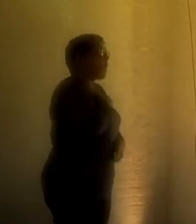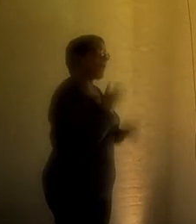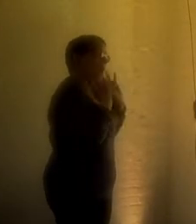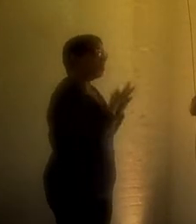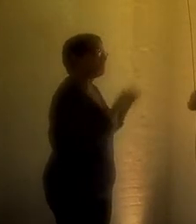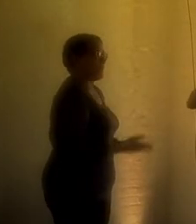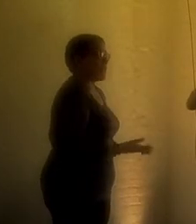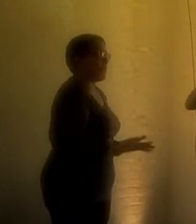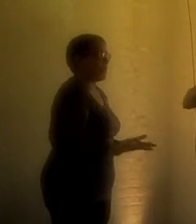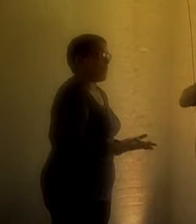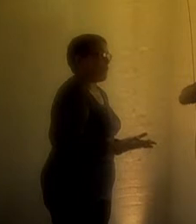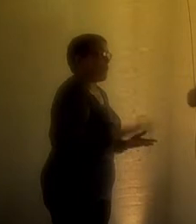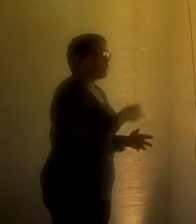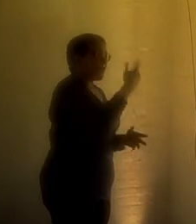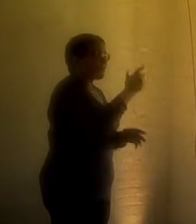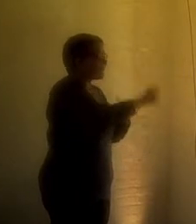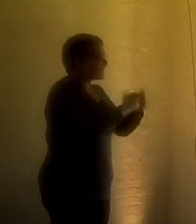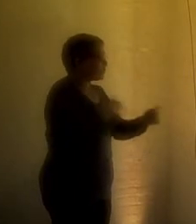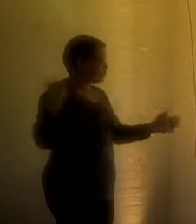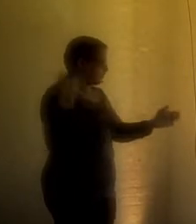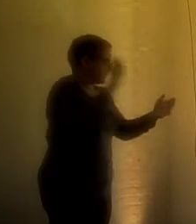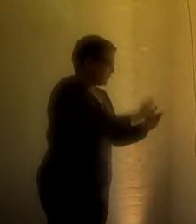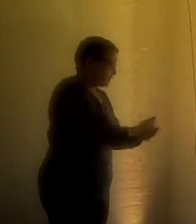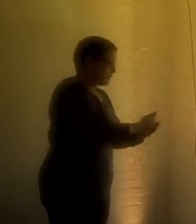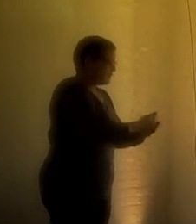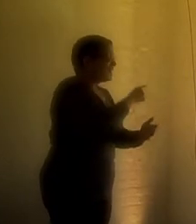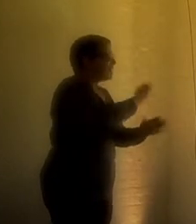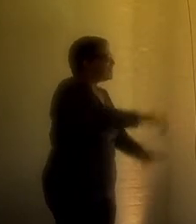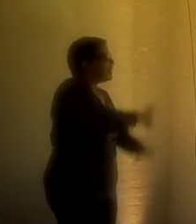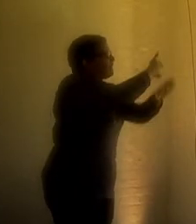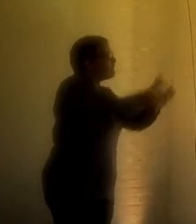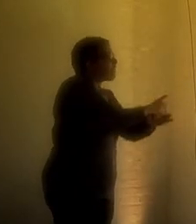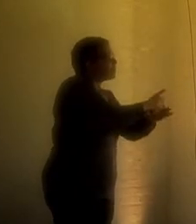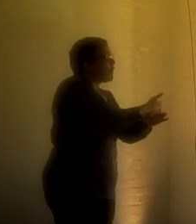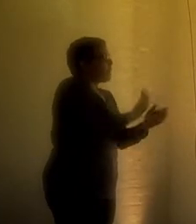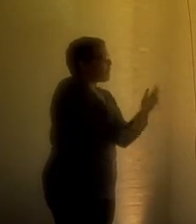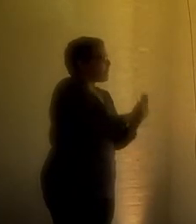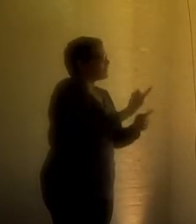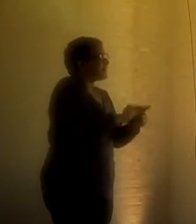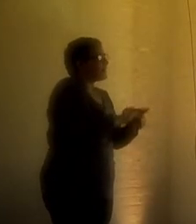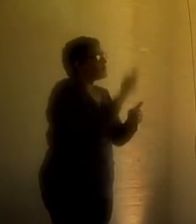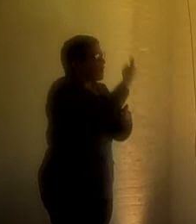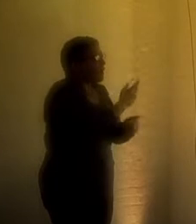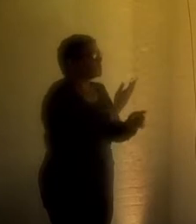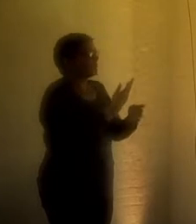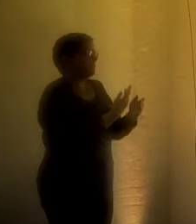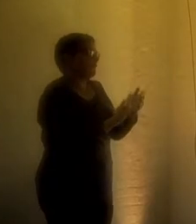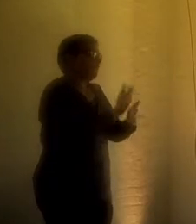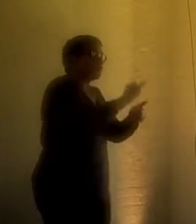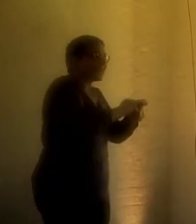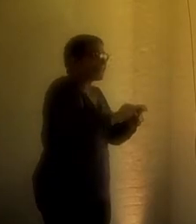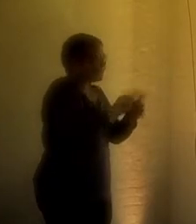again is the founder of modern English arts and literature. He's this great giant